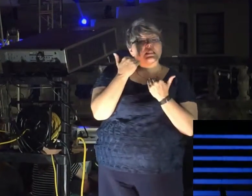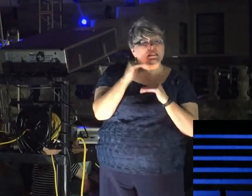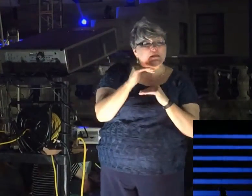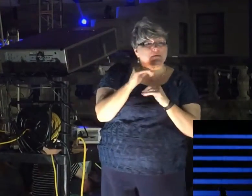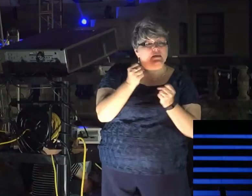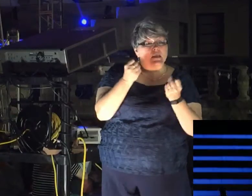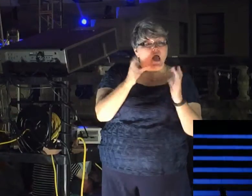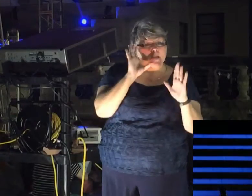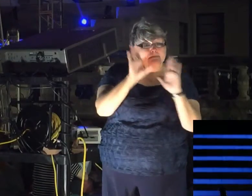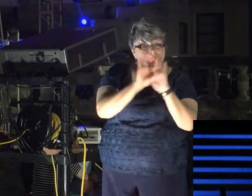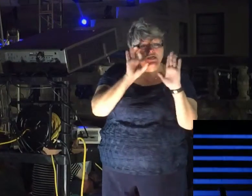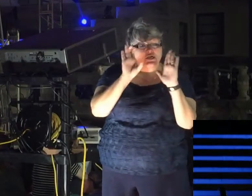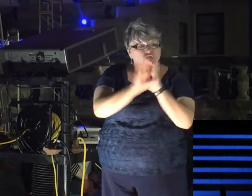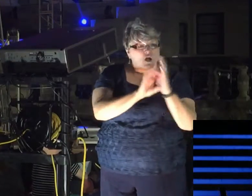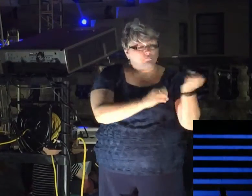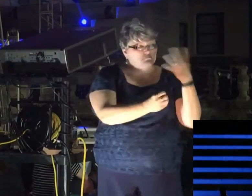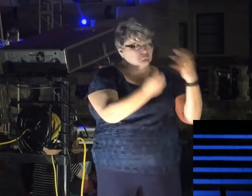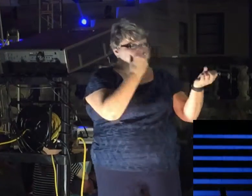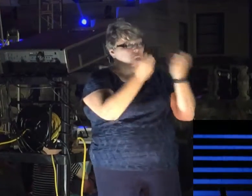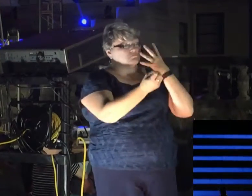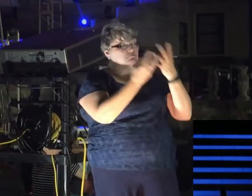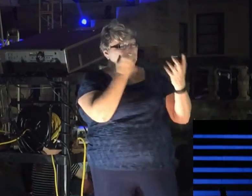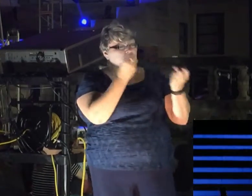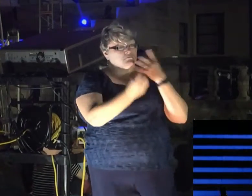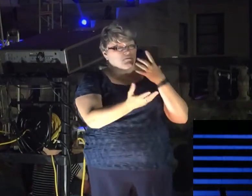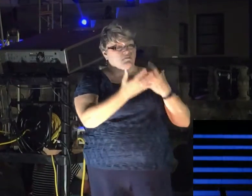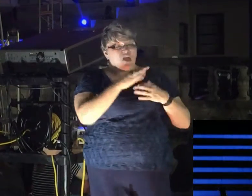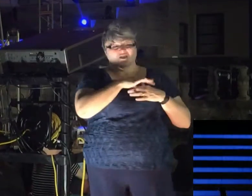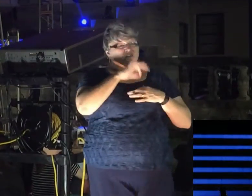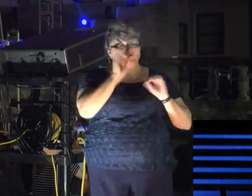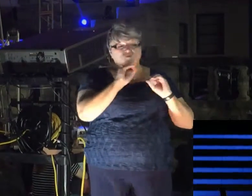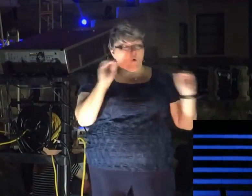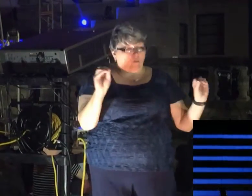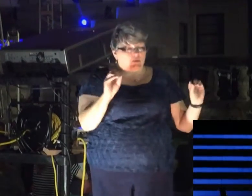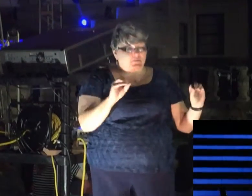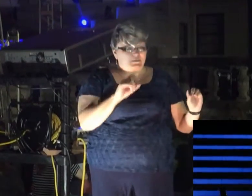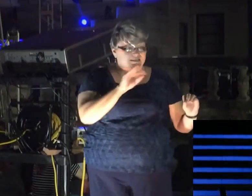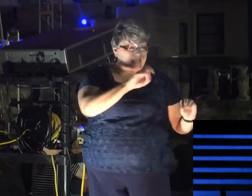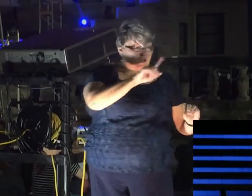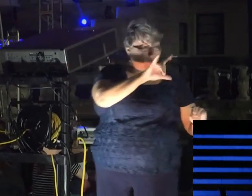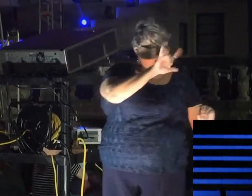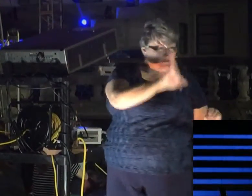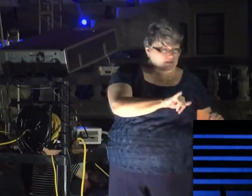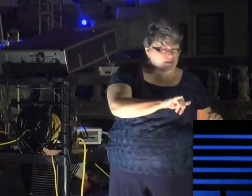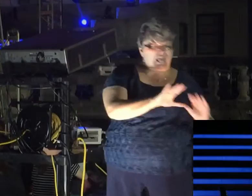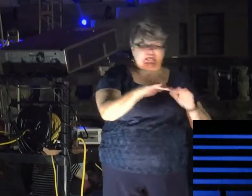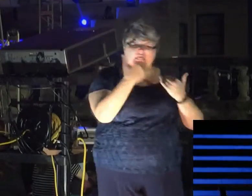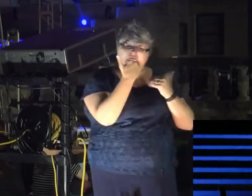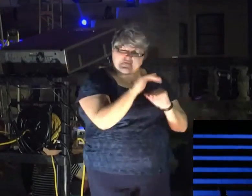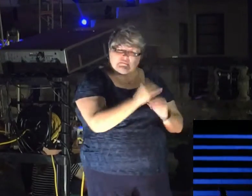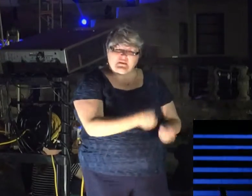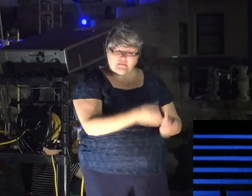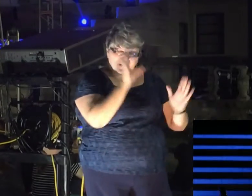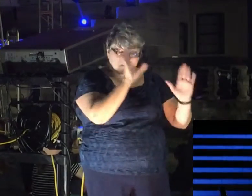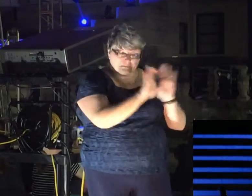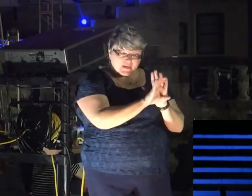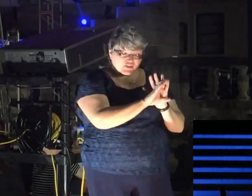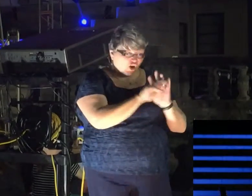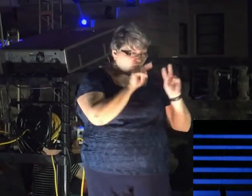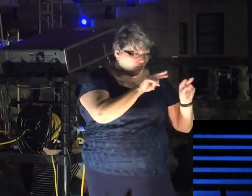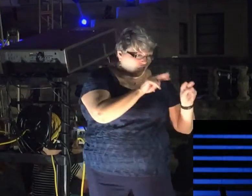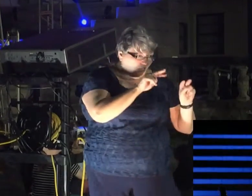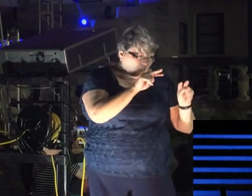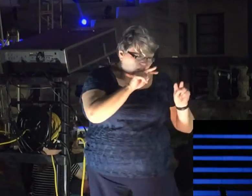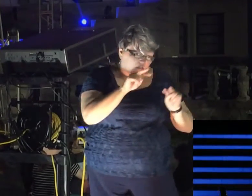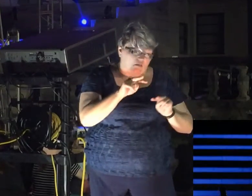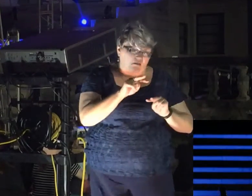is limit the amount of images in your life that promote a soulless sexuality. Limit the amount of images in your